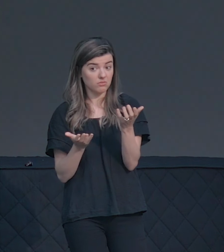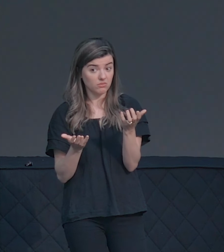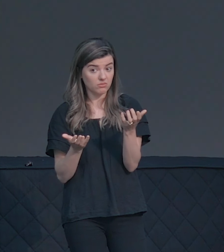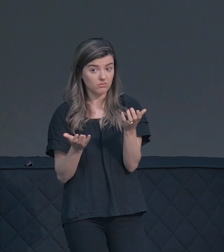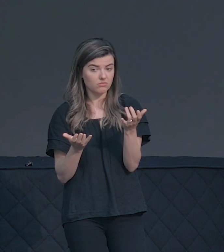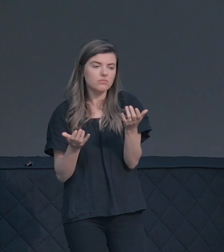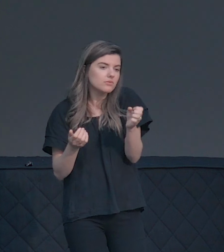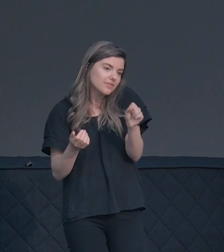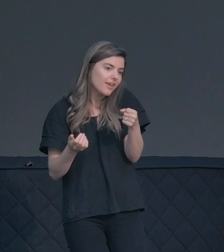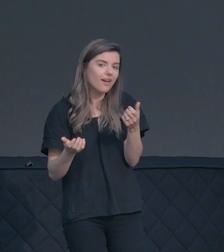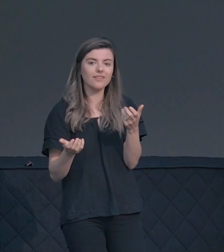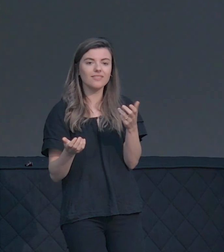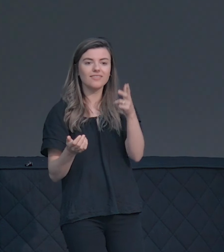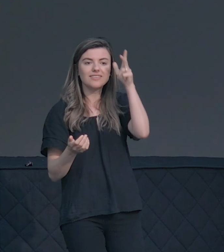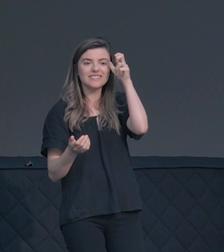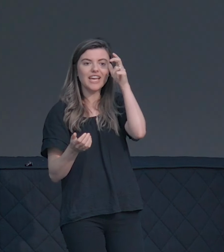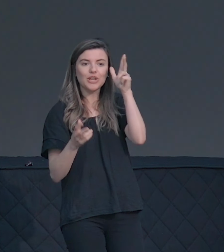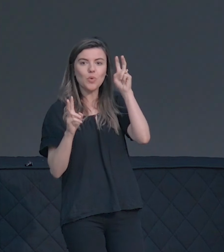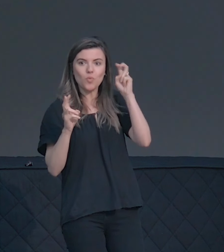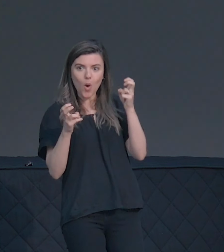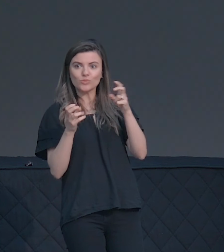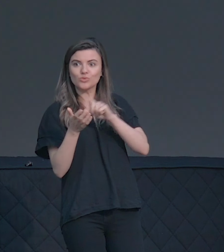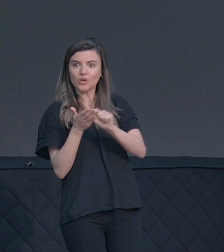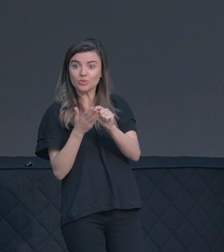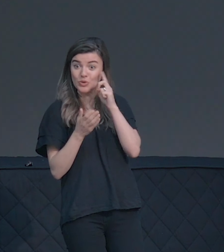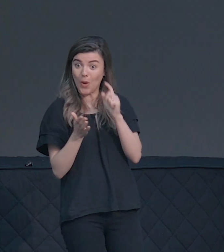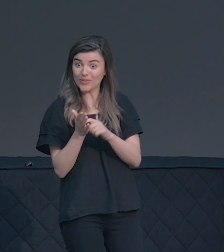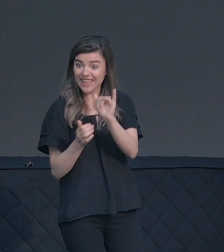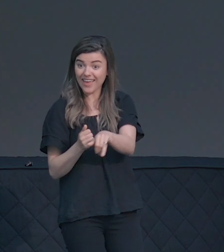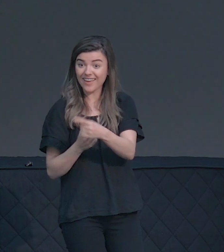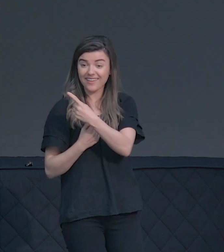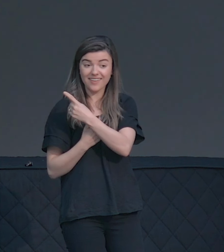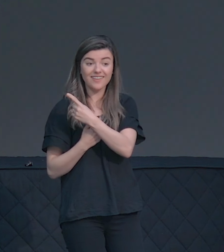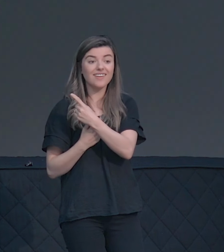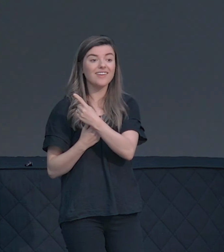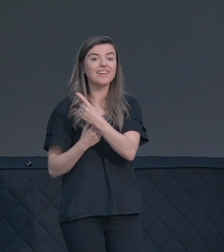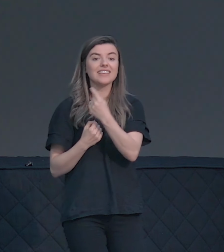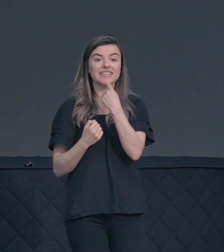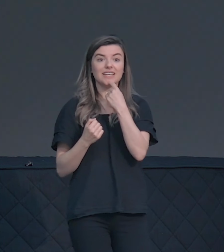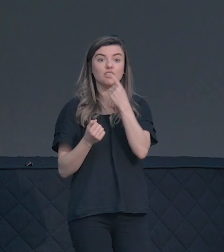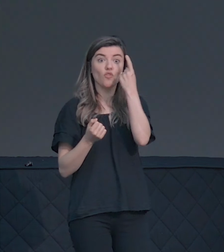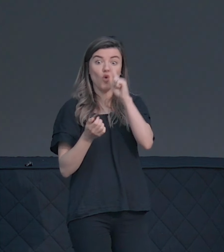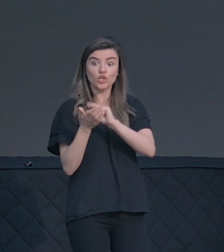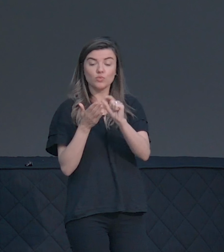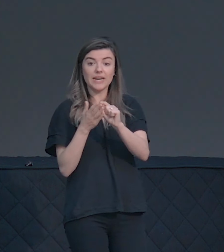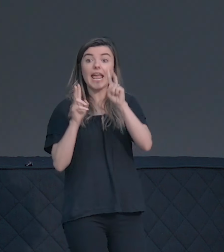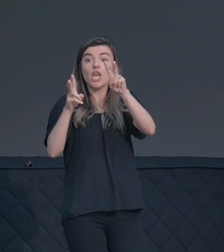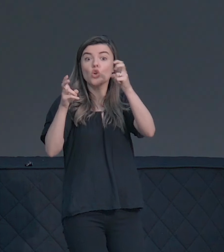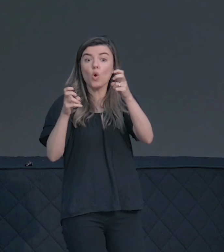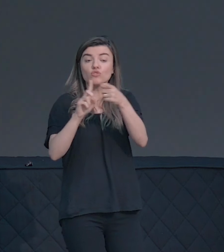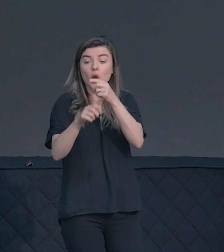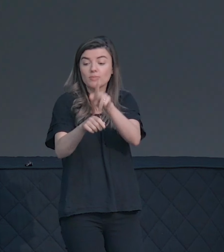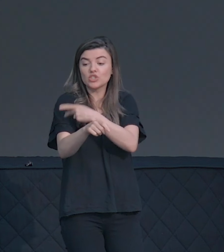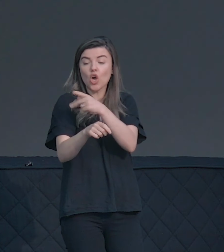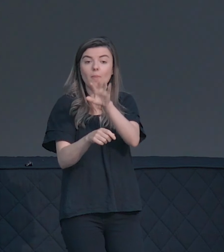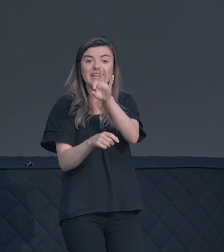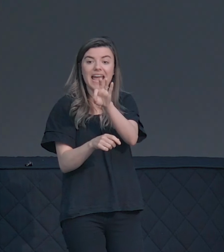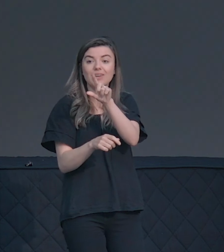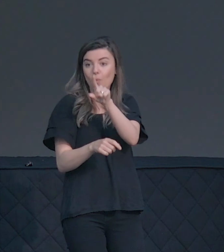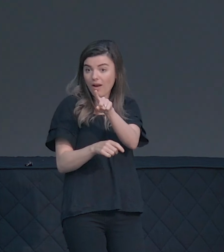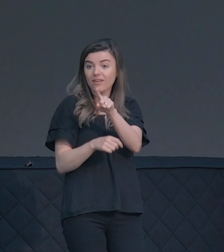Well, yeah, Satan actually quotes scripture. I don't know if you noticed that. But when Satan says, "For it is written," and he quotes the psalmist from Psalm